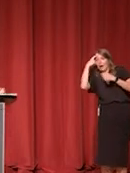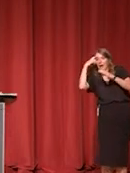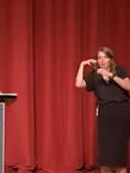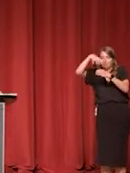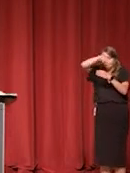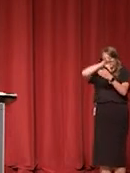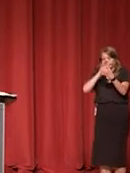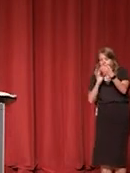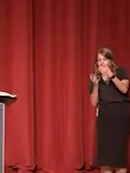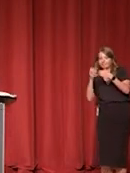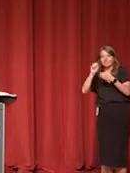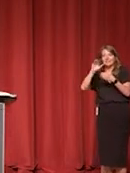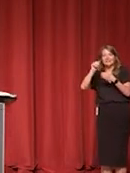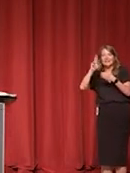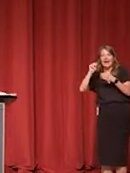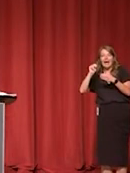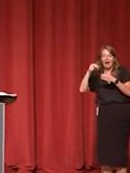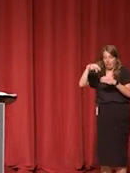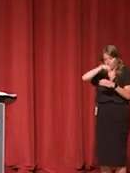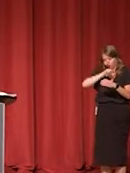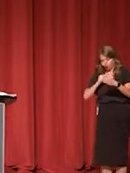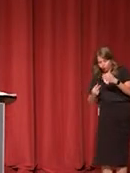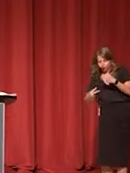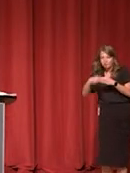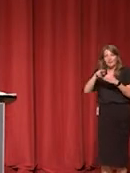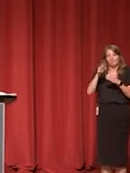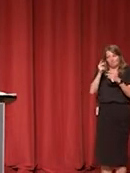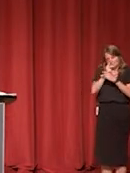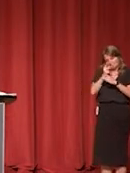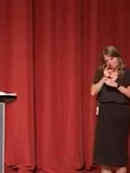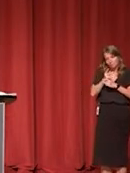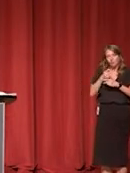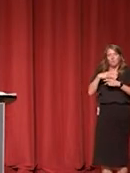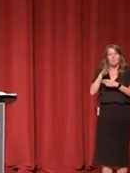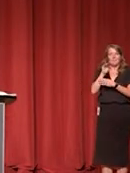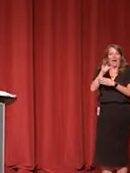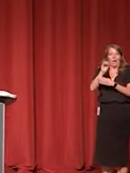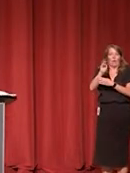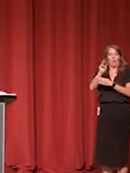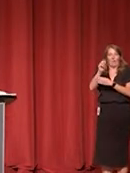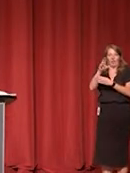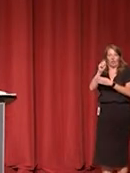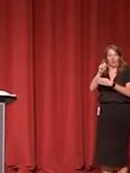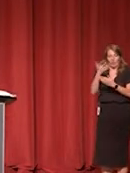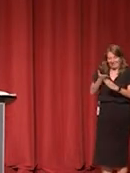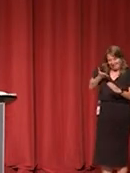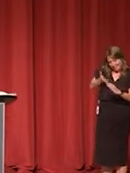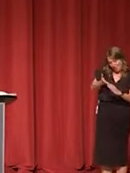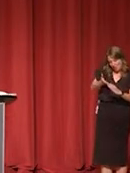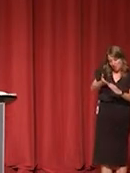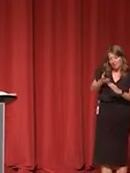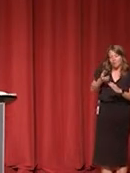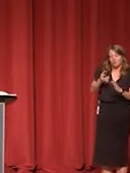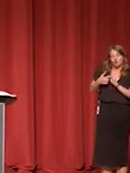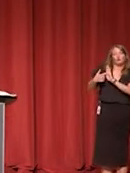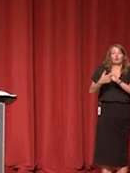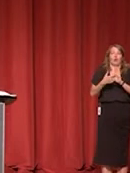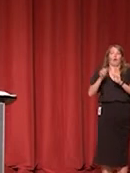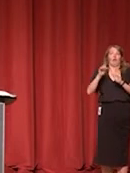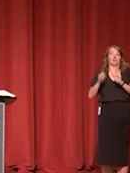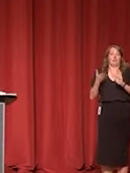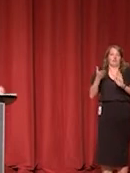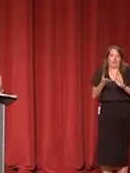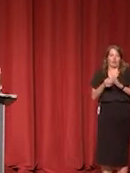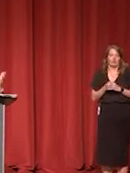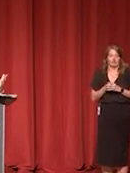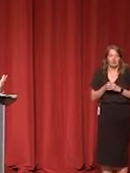spinal fluid for various biomarkers of the disease, and they also examine the blood to have some